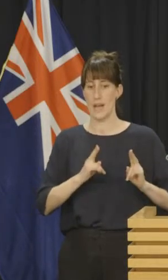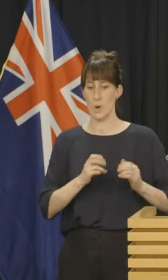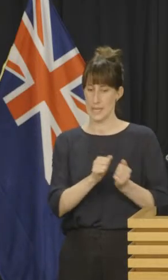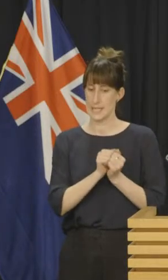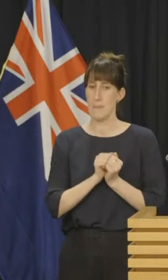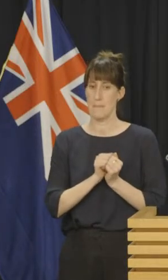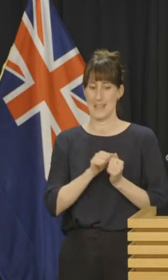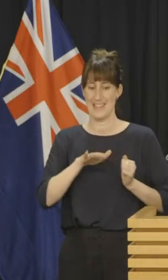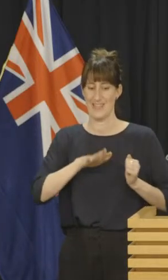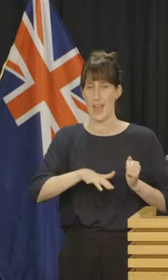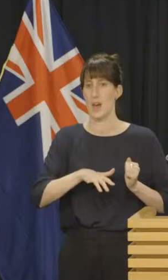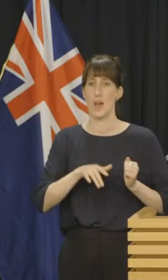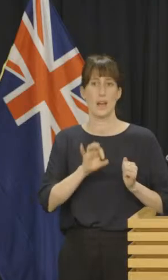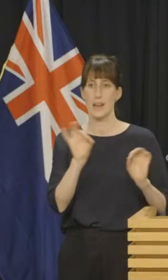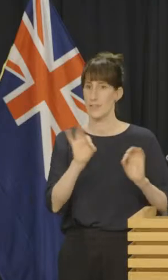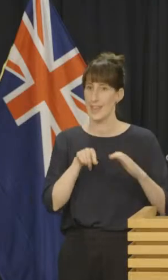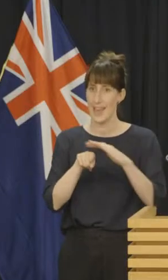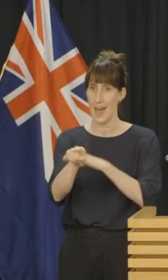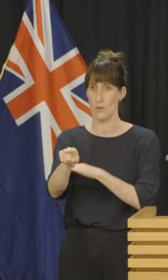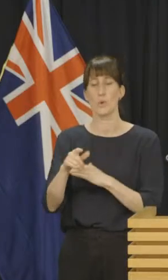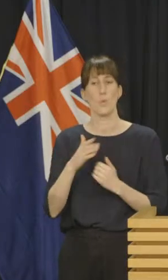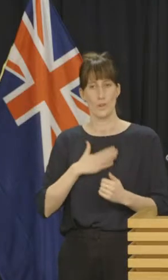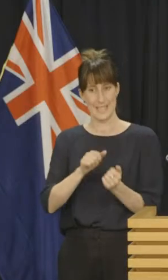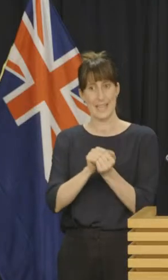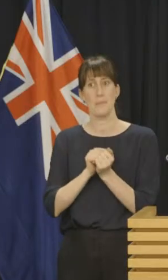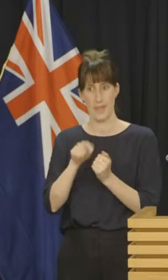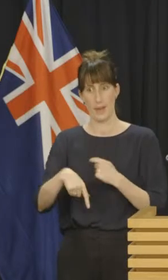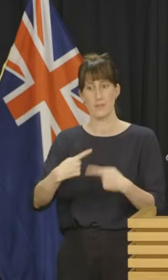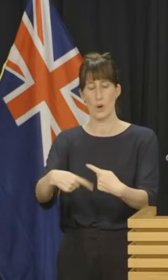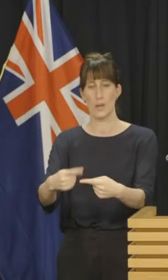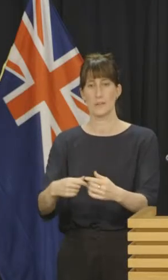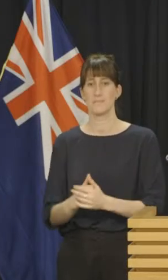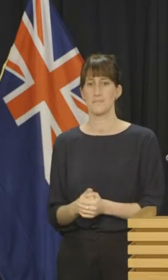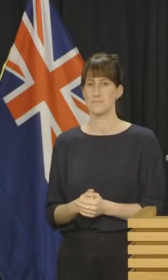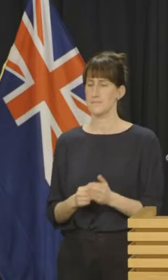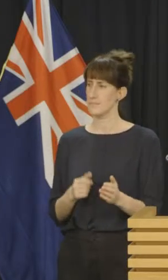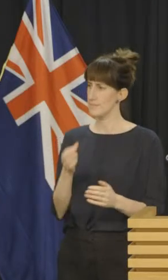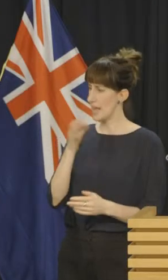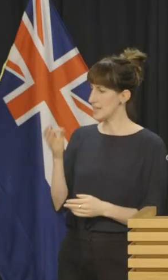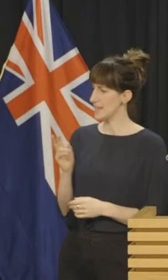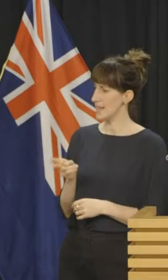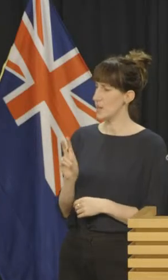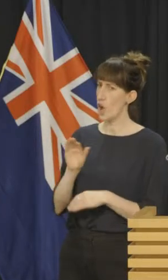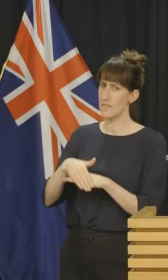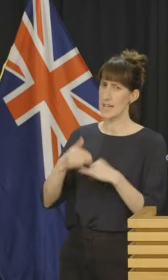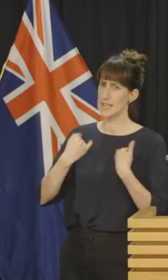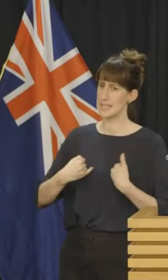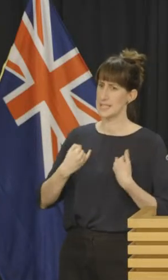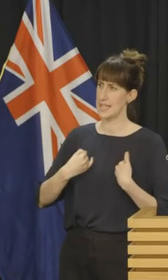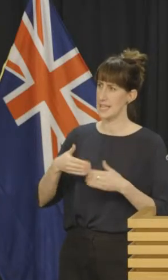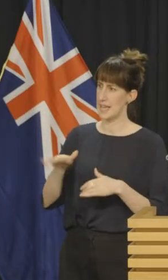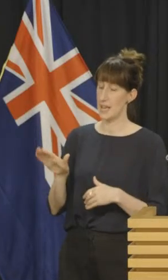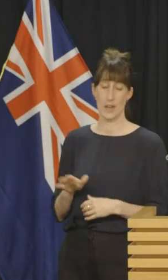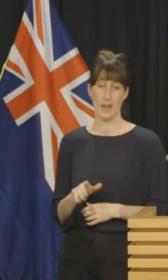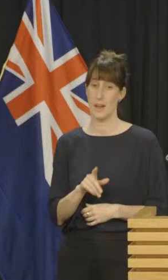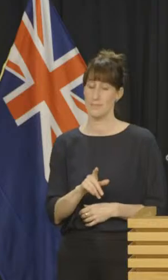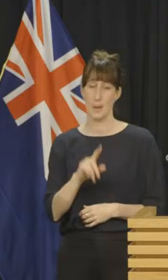way. On sick leave, should there be a provision for contractors to get sick leave? Look, again, that's not a matter that I'm going to cover here